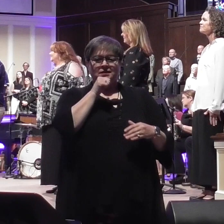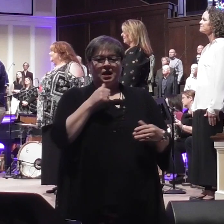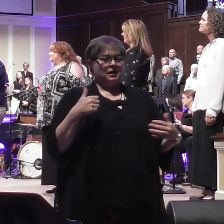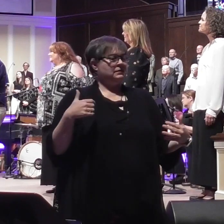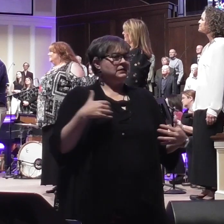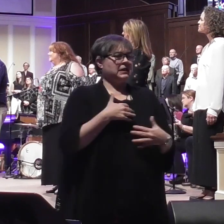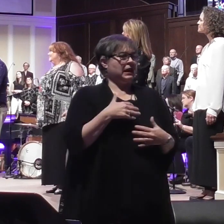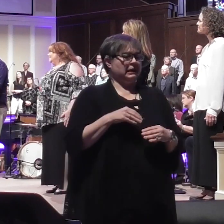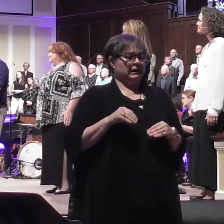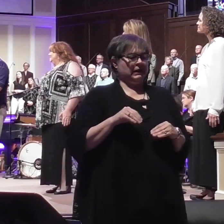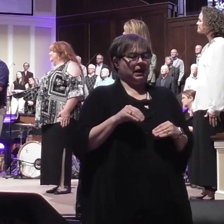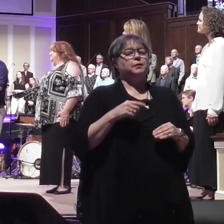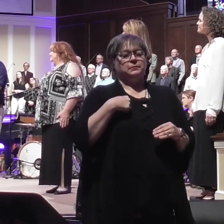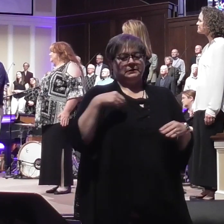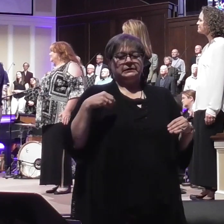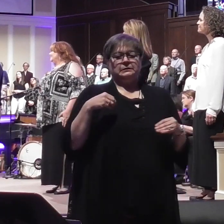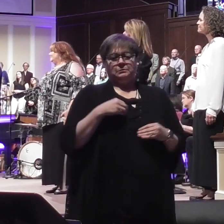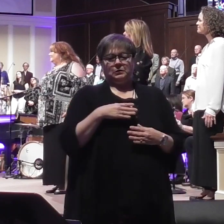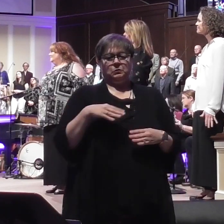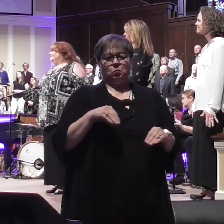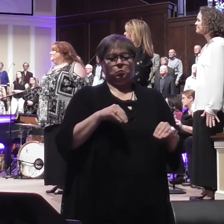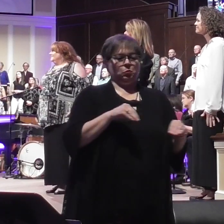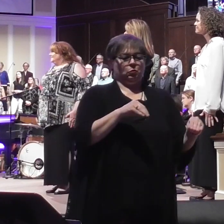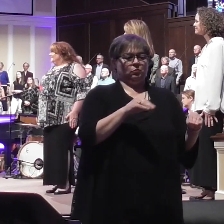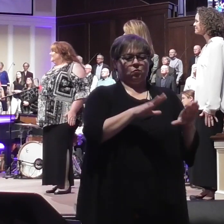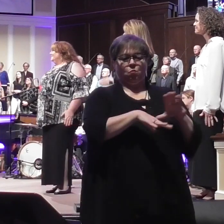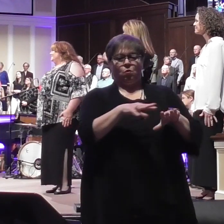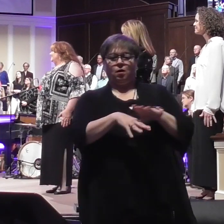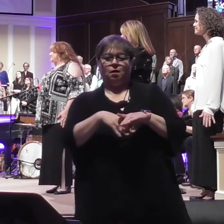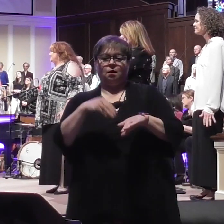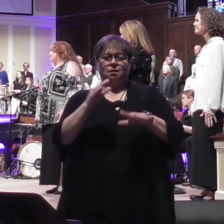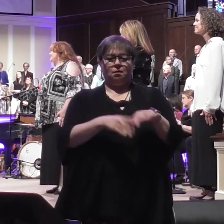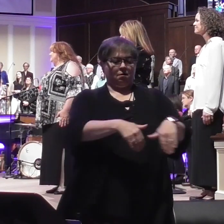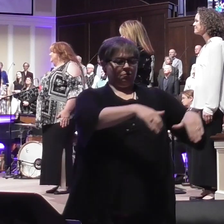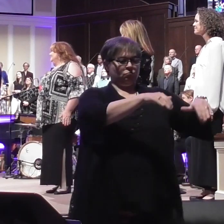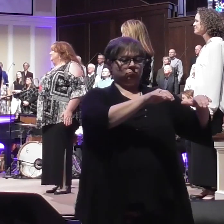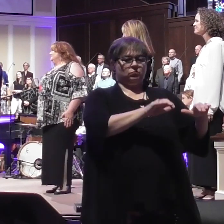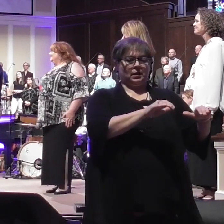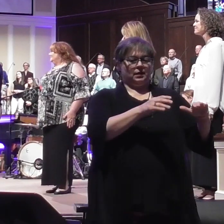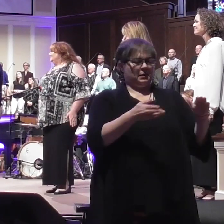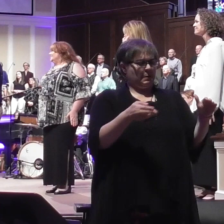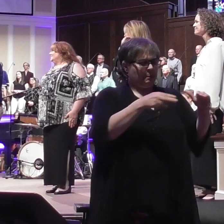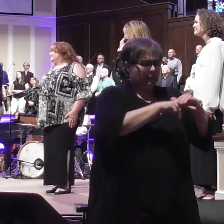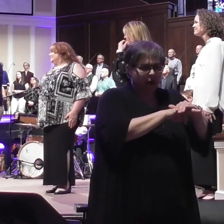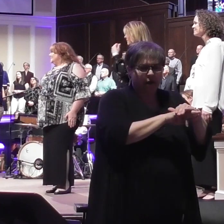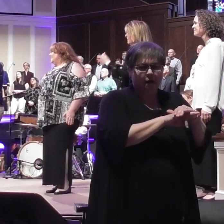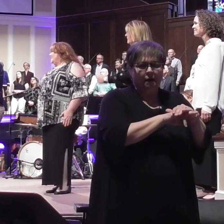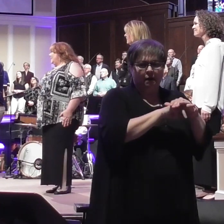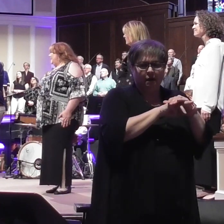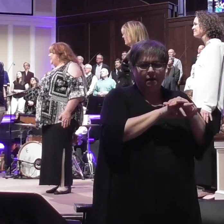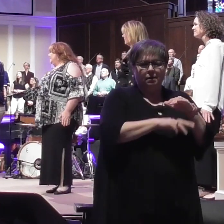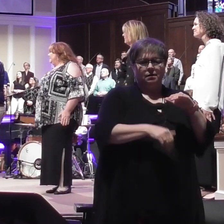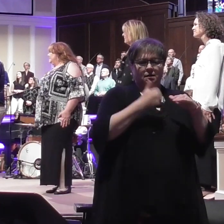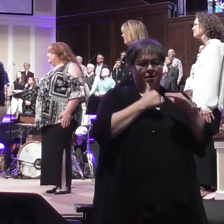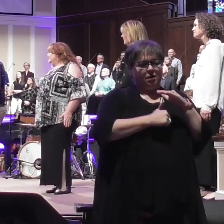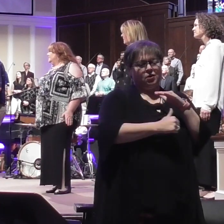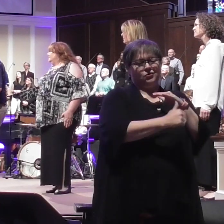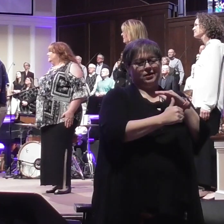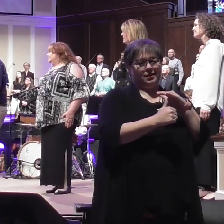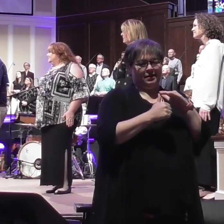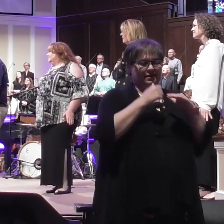to move and walk out of this tomb? Buried underneath the lies that